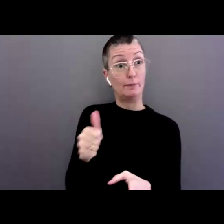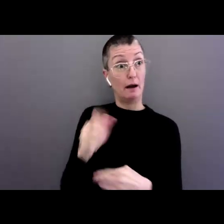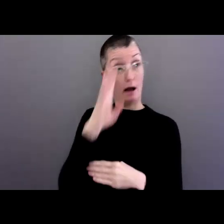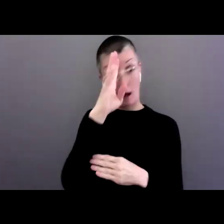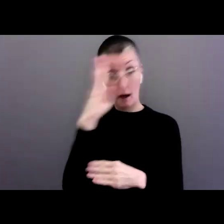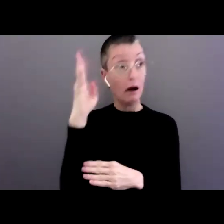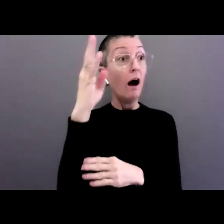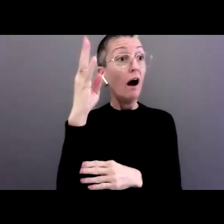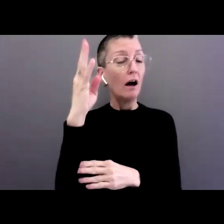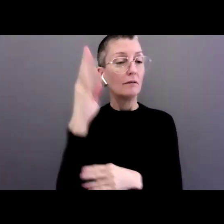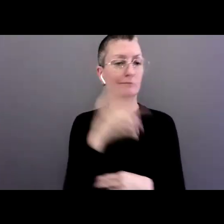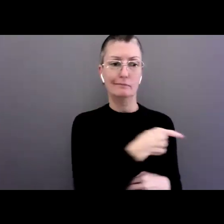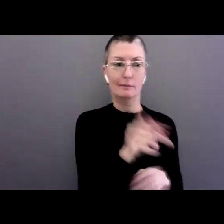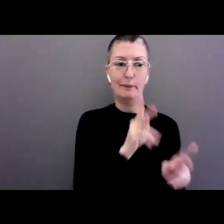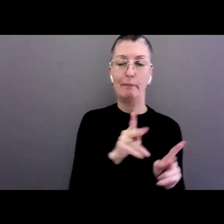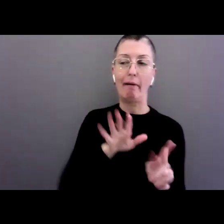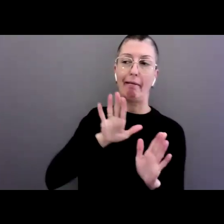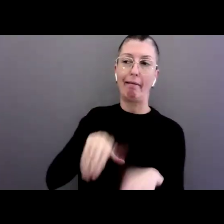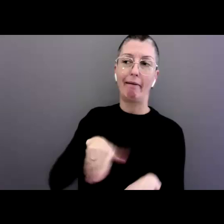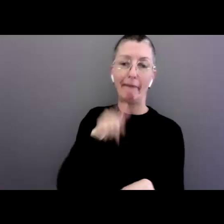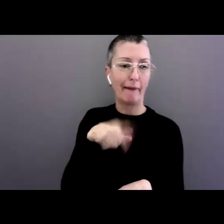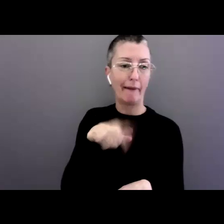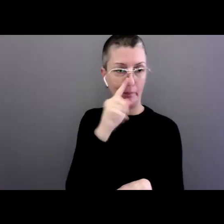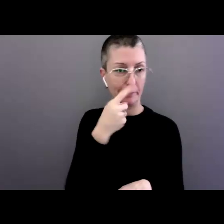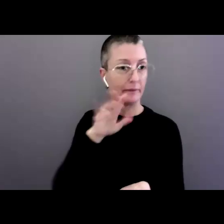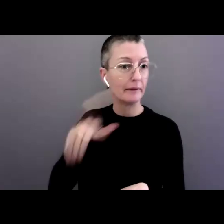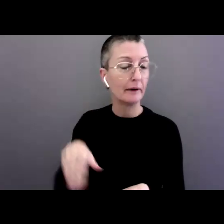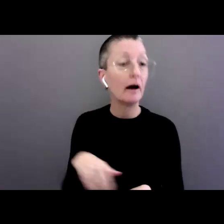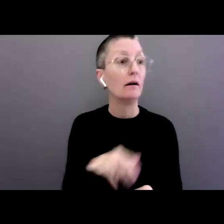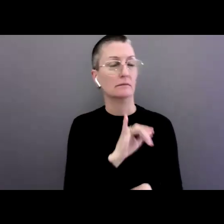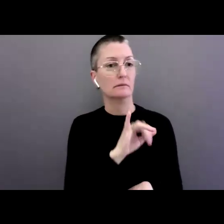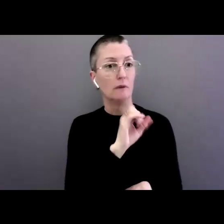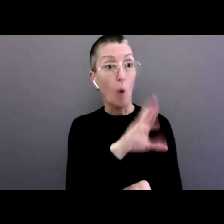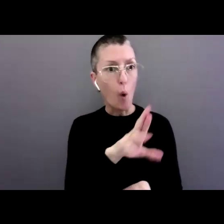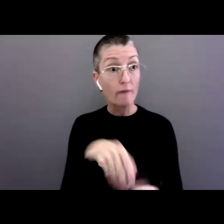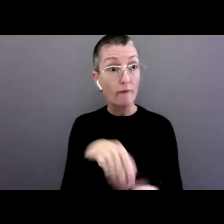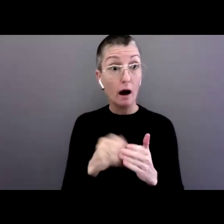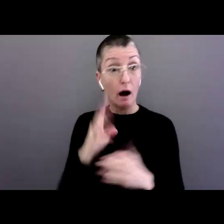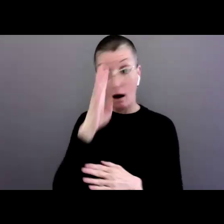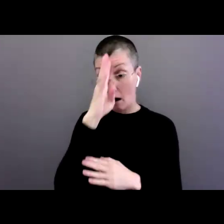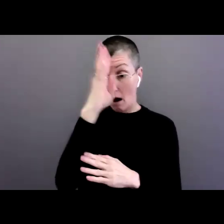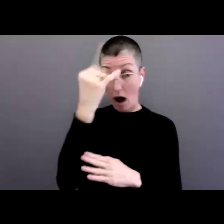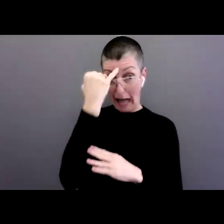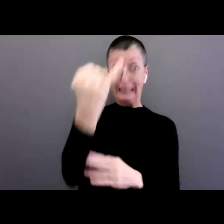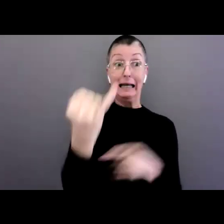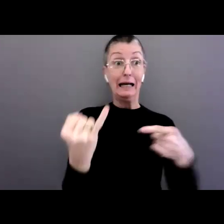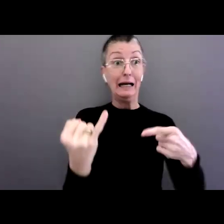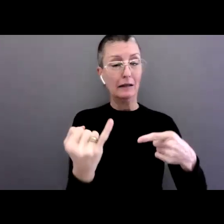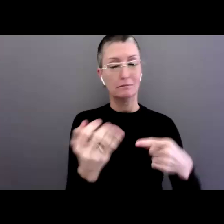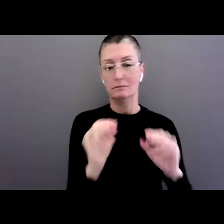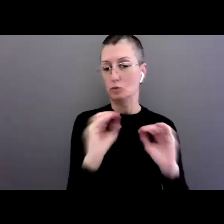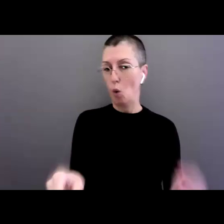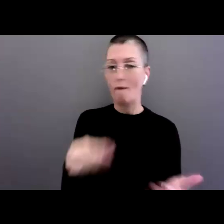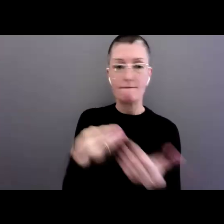doesn't want and doesn't need. Number two is usually funding. They just don't have the cash flow or the funds to get started or